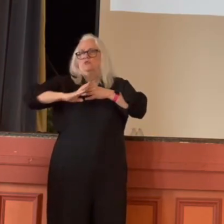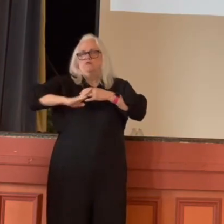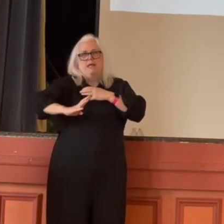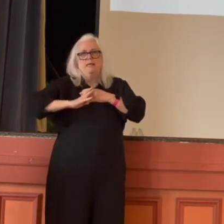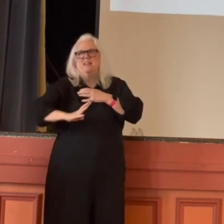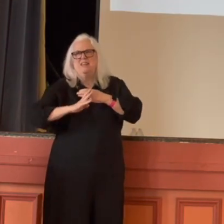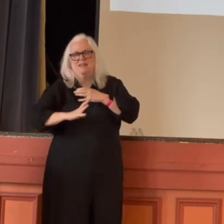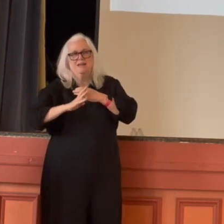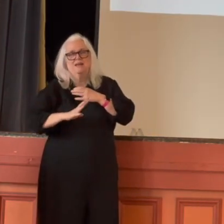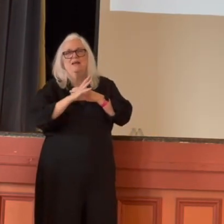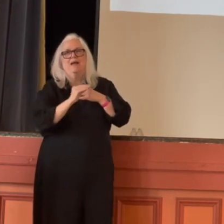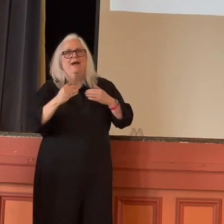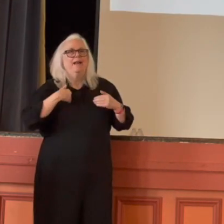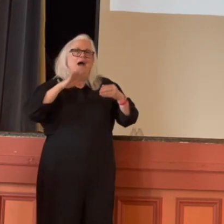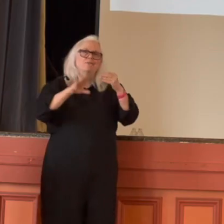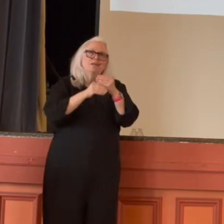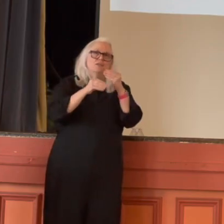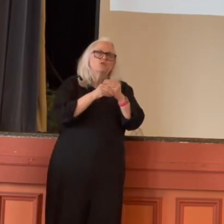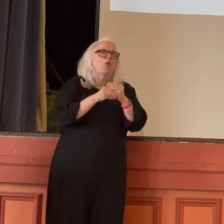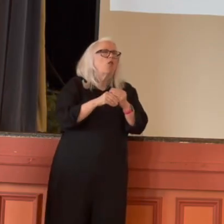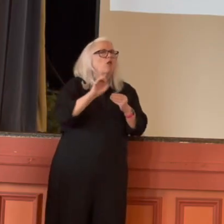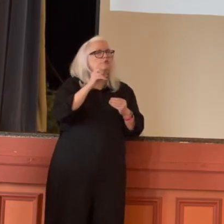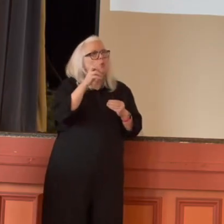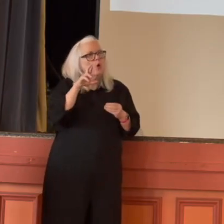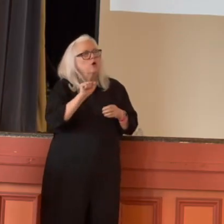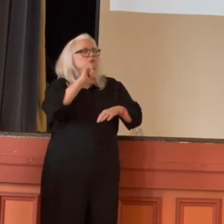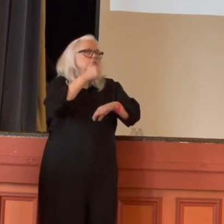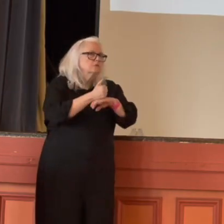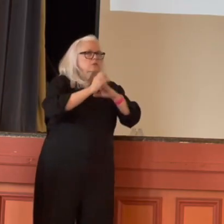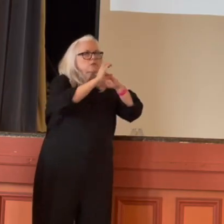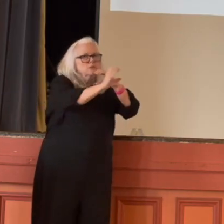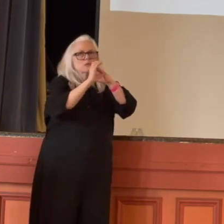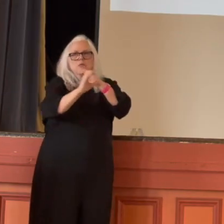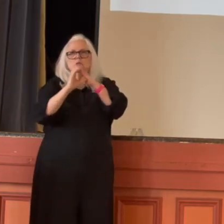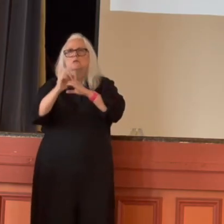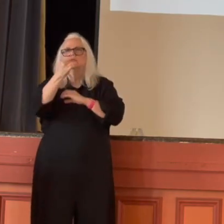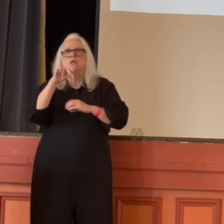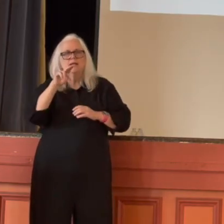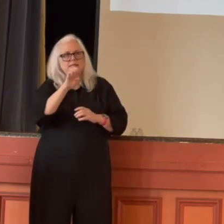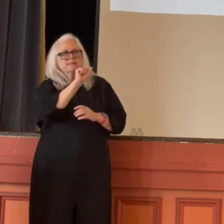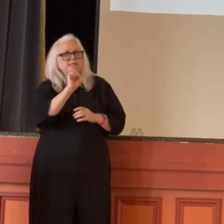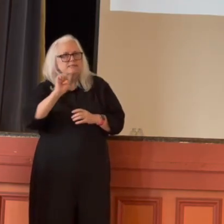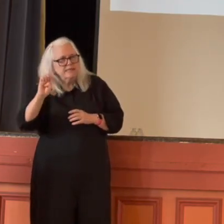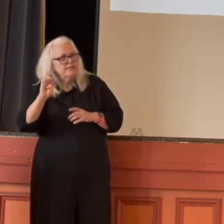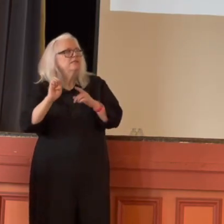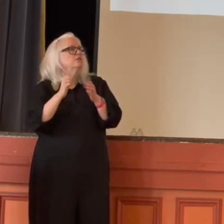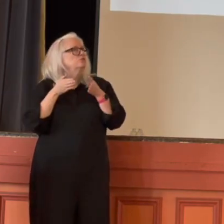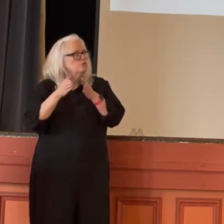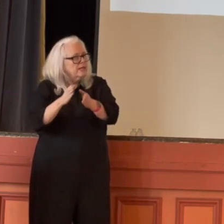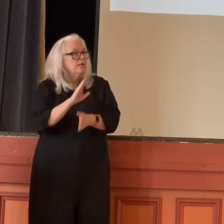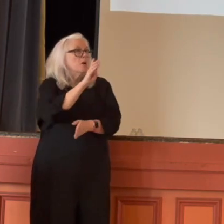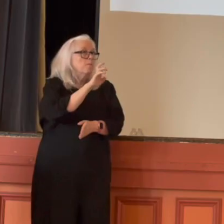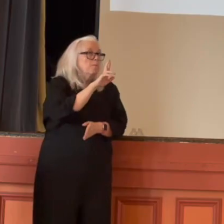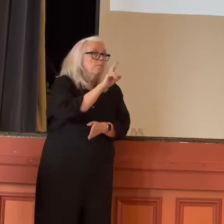And then there was additional sewers constructed along Genesee Street, along Bird, and then around